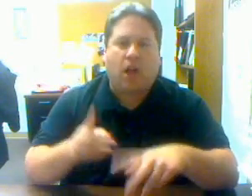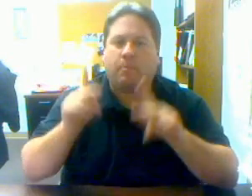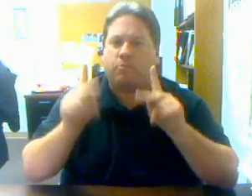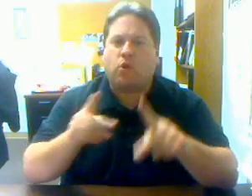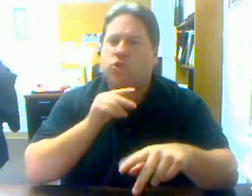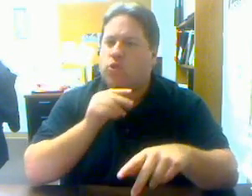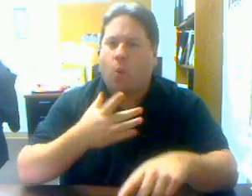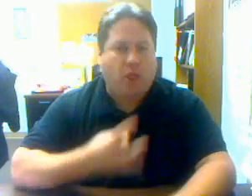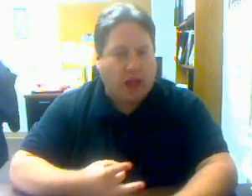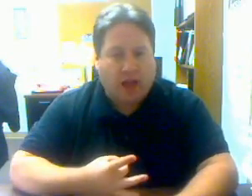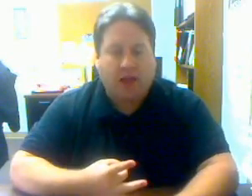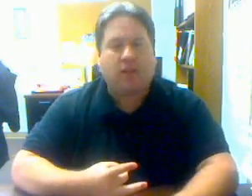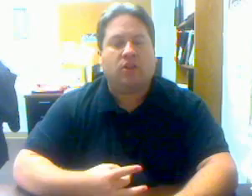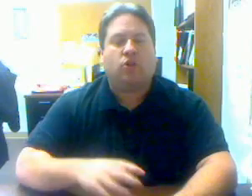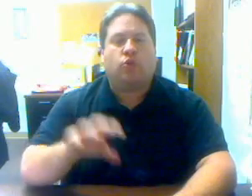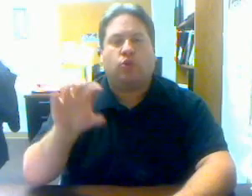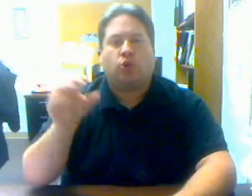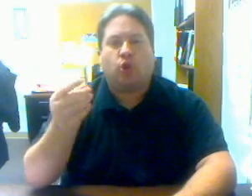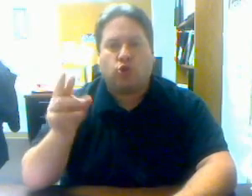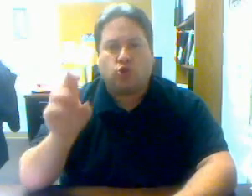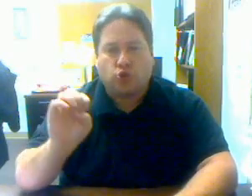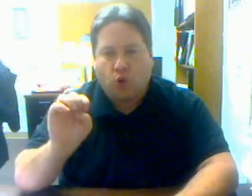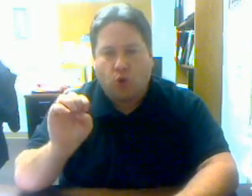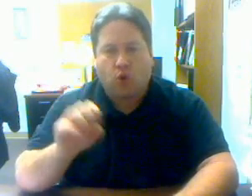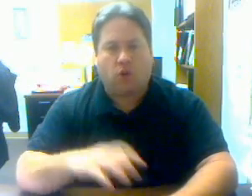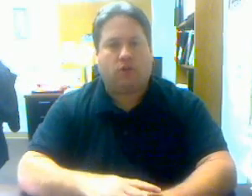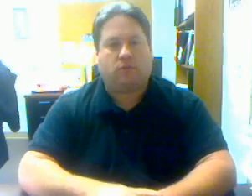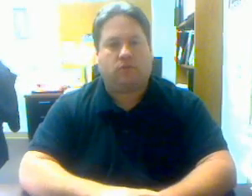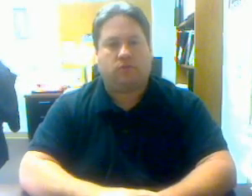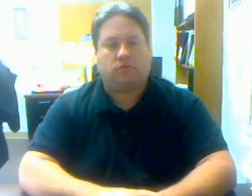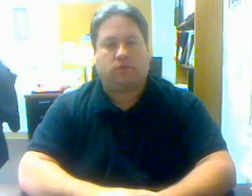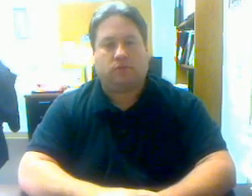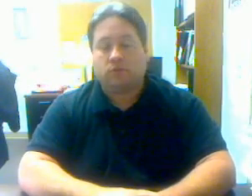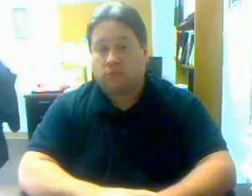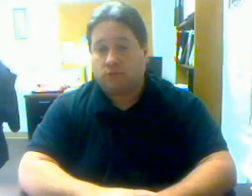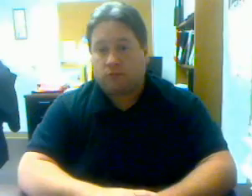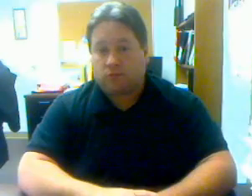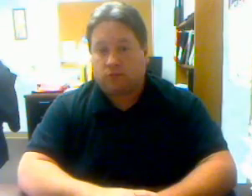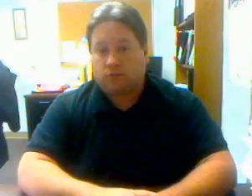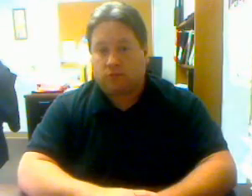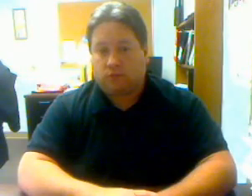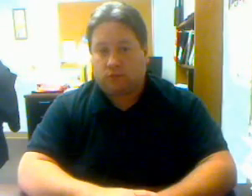It could be a chore. It could be a staff person that they don't like. So they might.